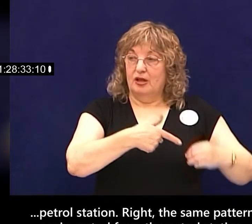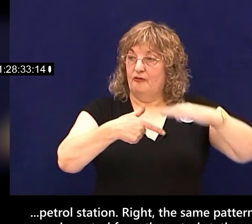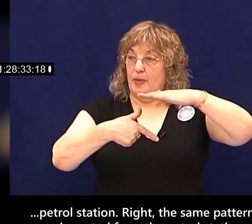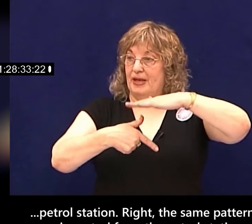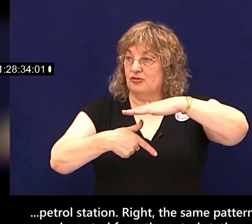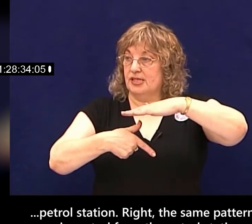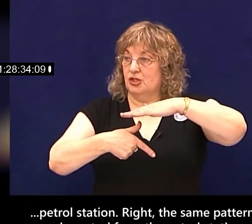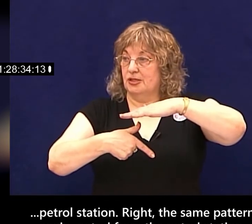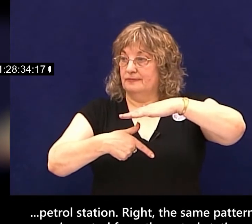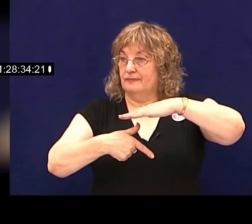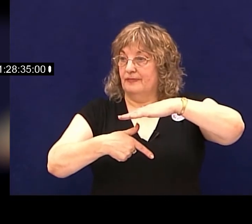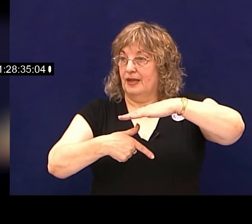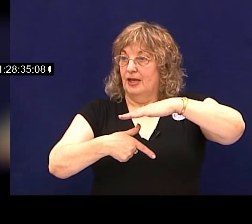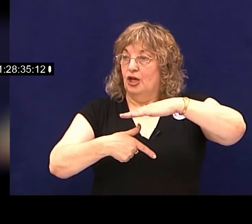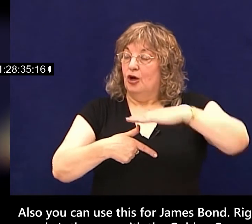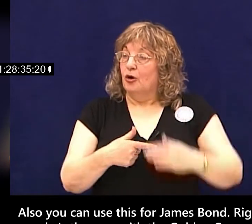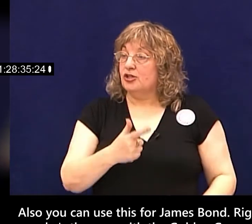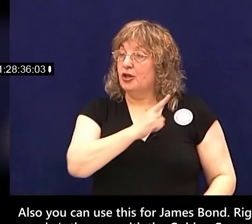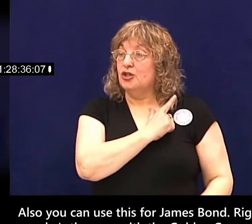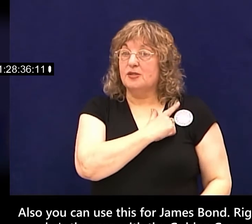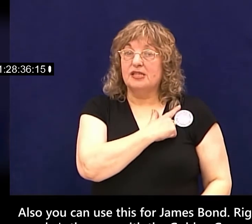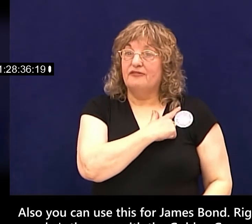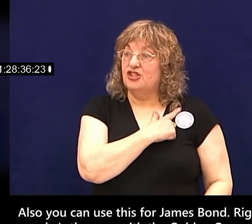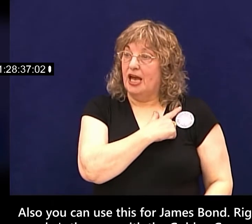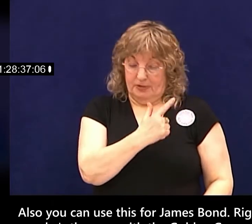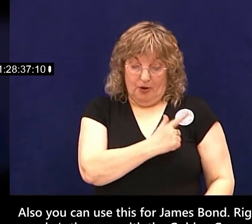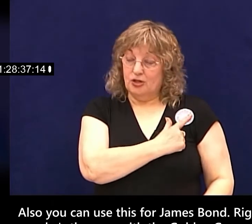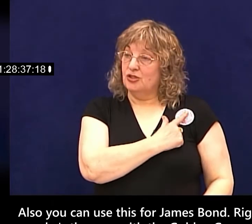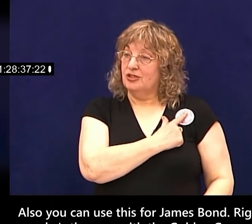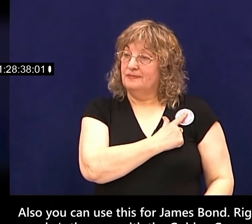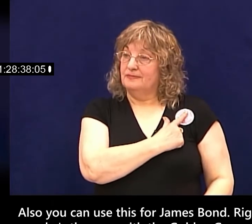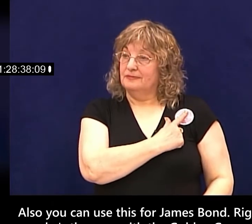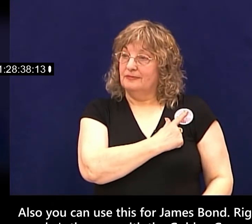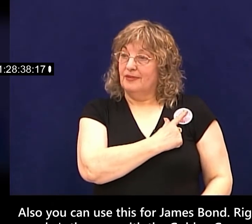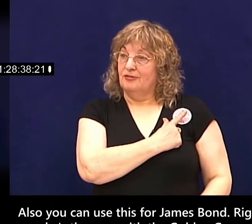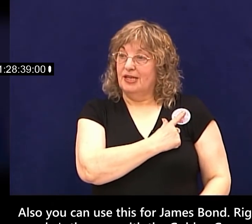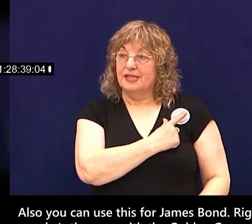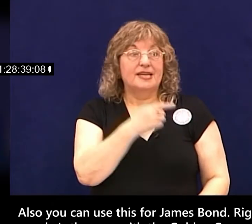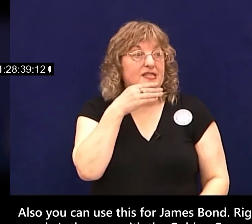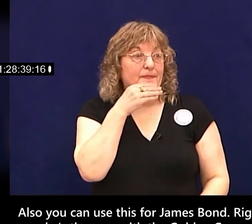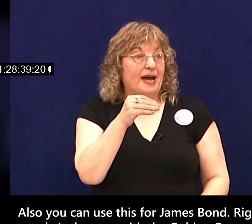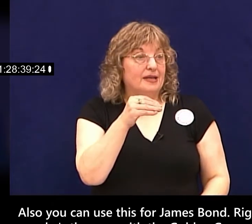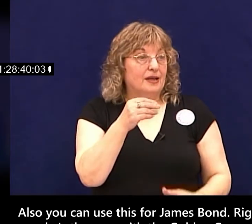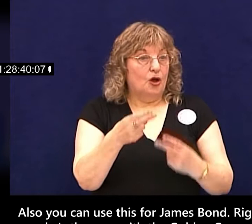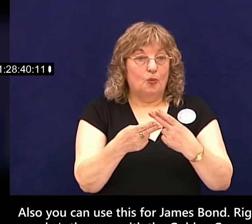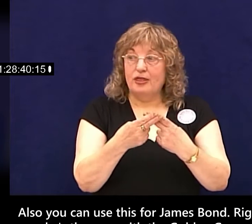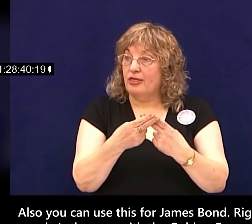from the petrol station. Also, you can use this for James Bond. Right, he's the man with